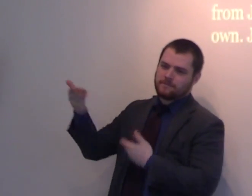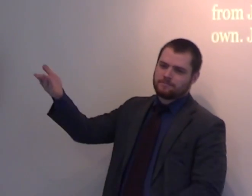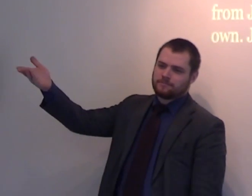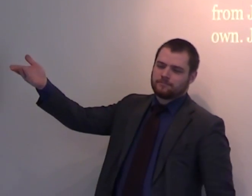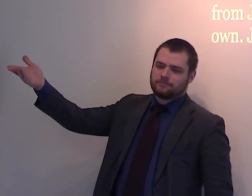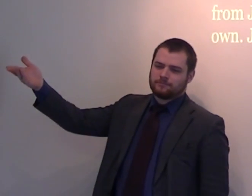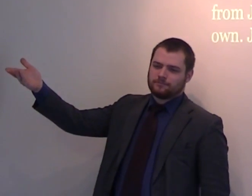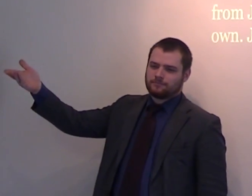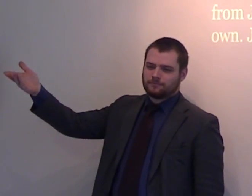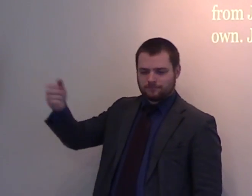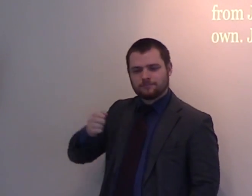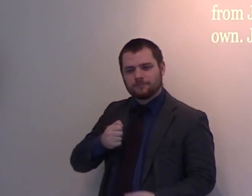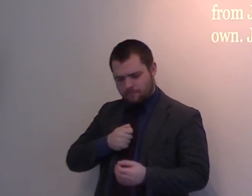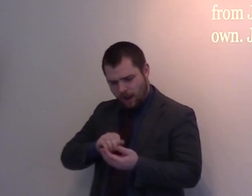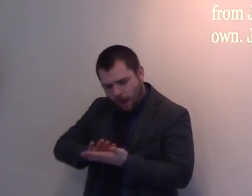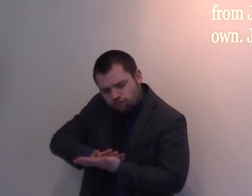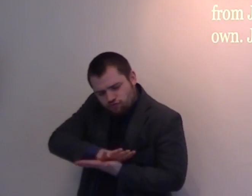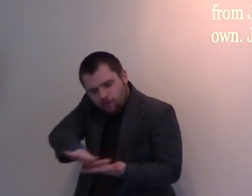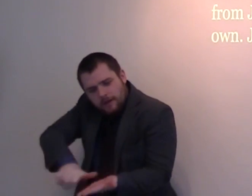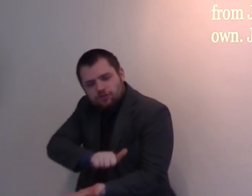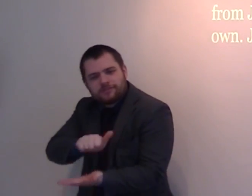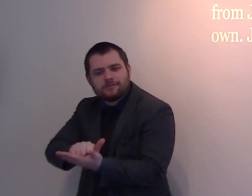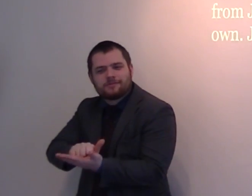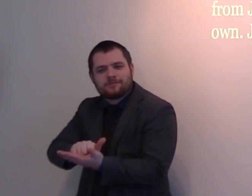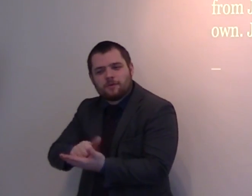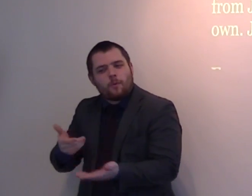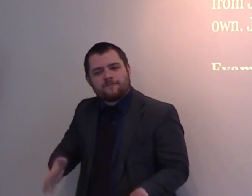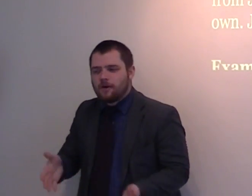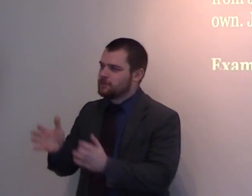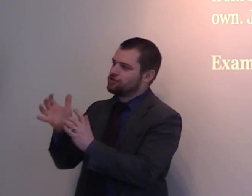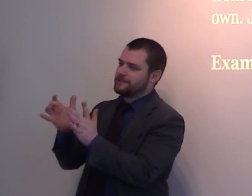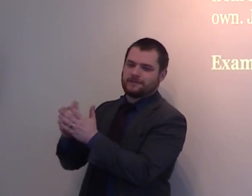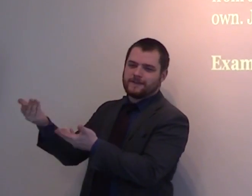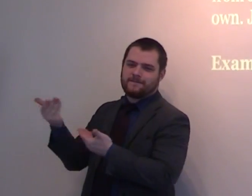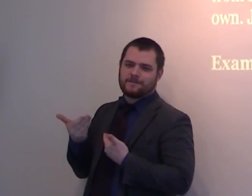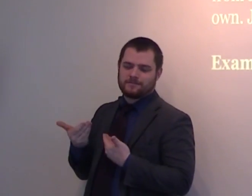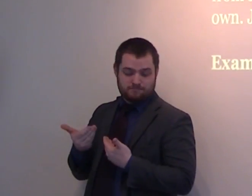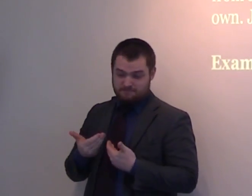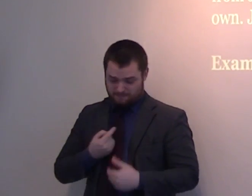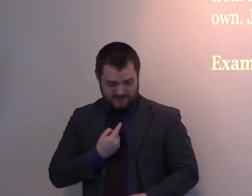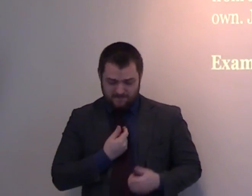All my righteousness comes from Jesus. I have no good things of my own.